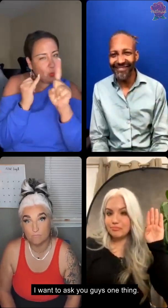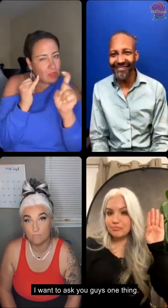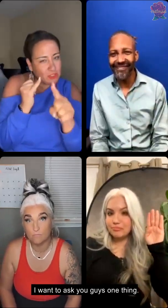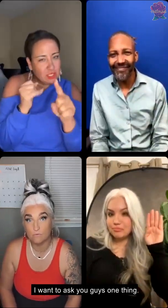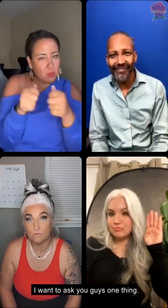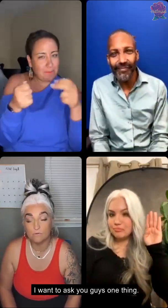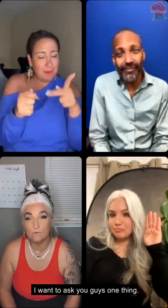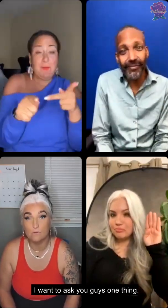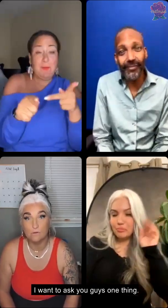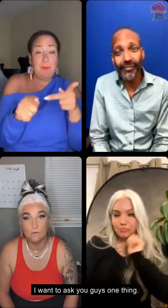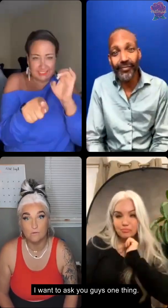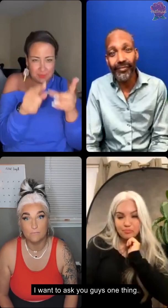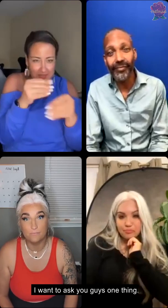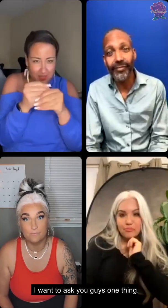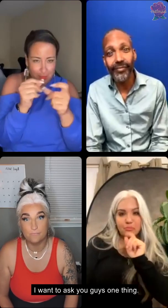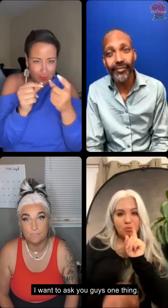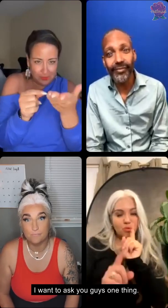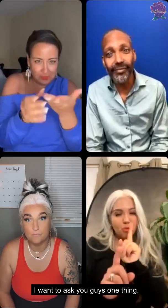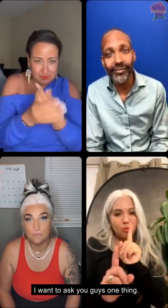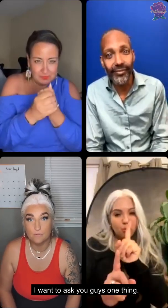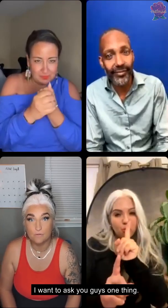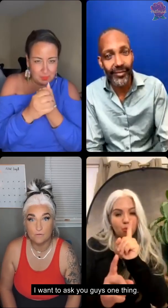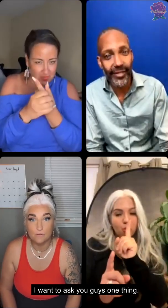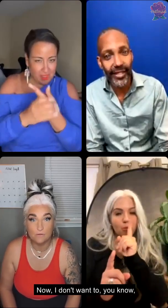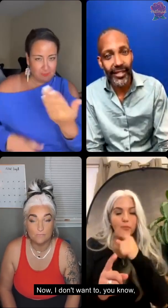I want to ask you guys. Oh, you want to add one thing?